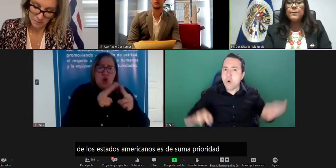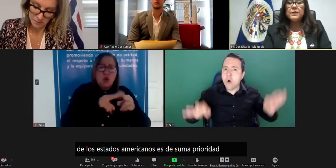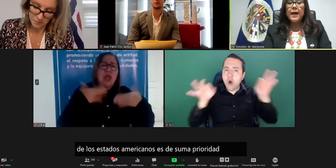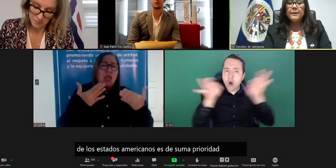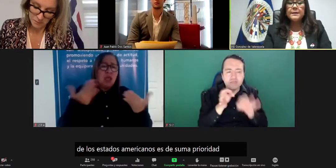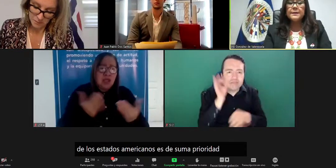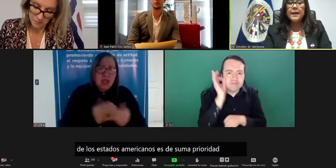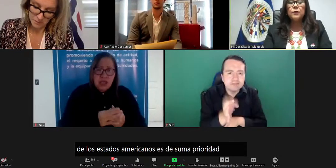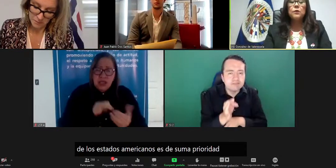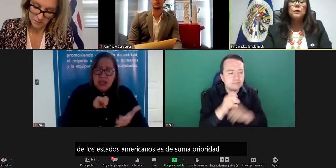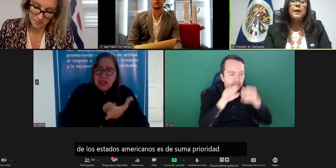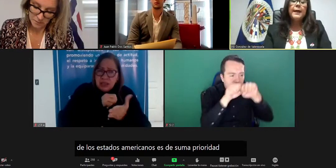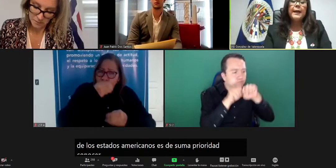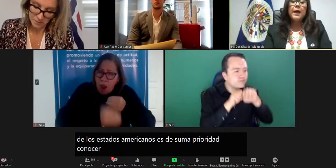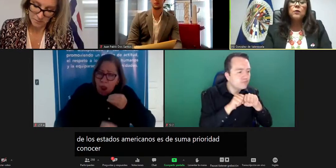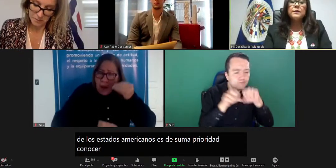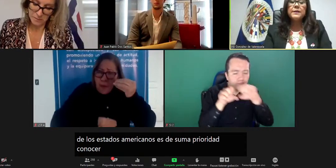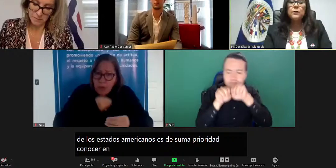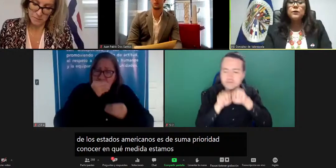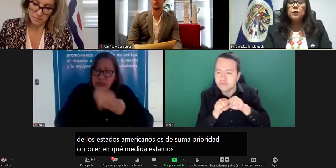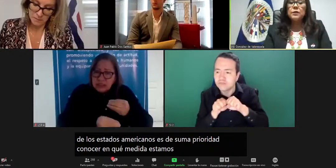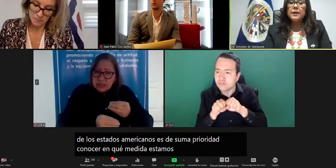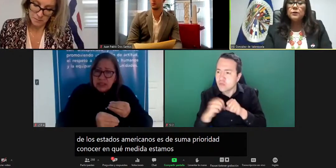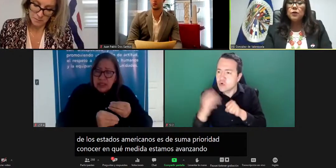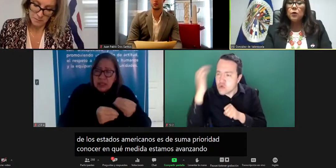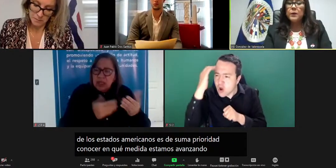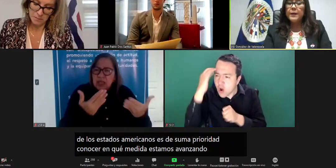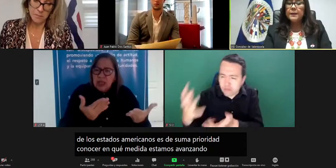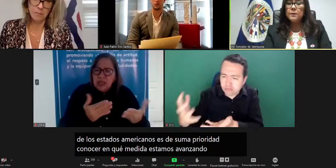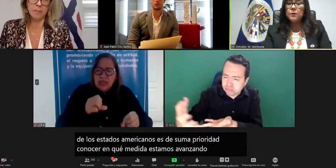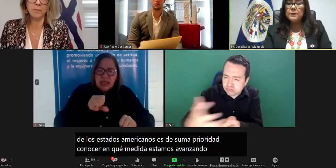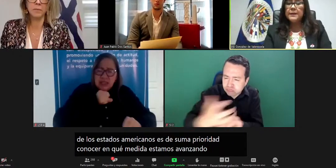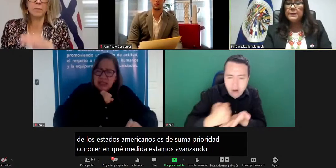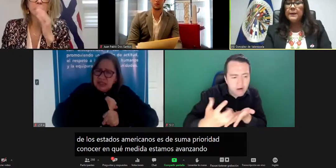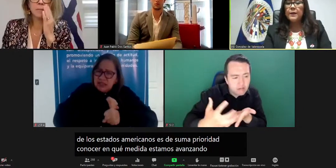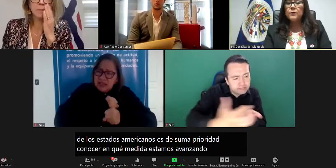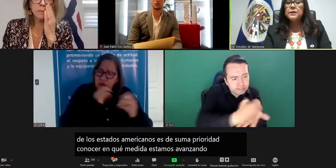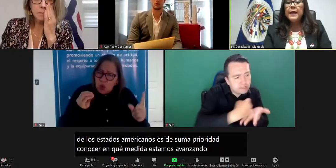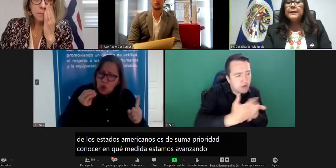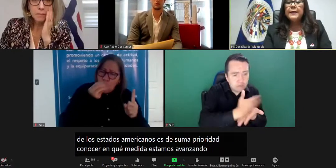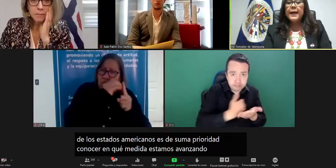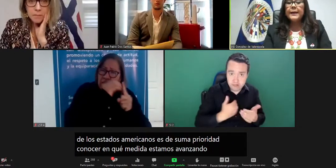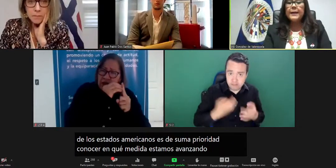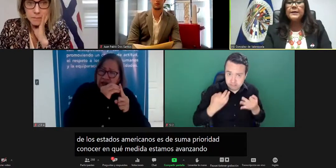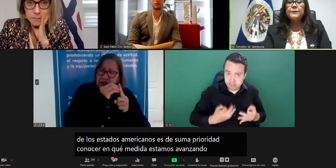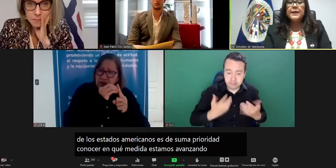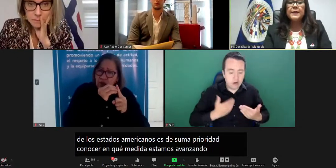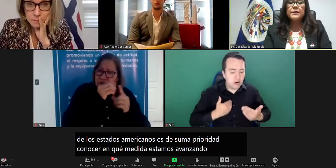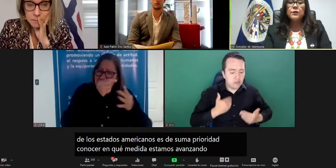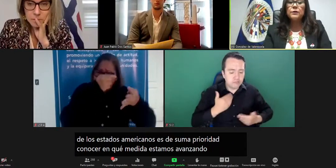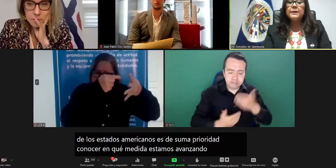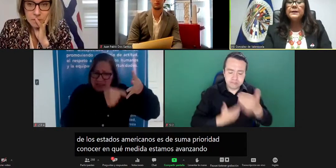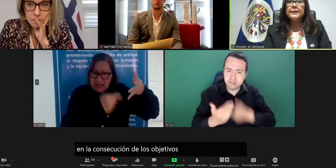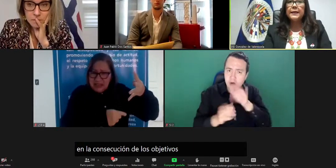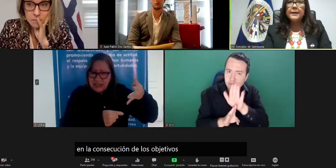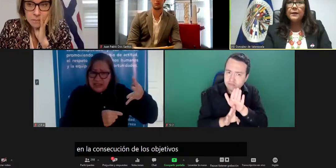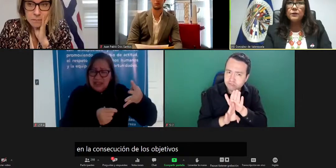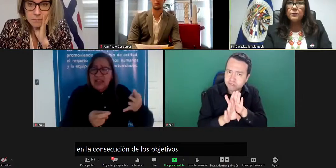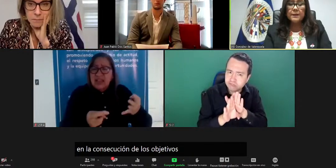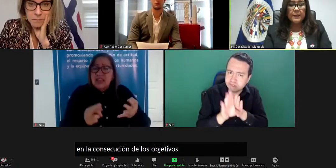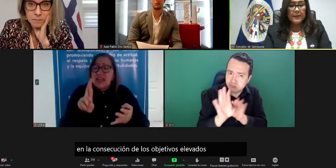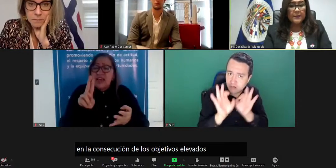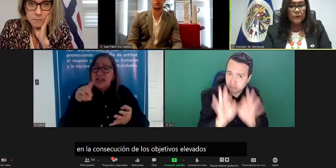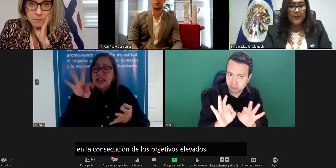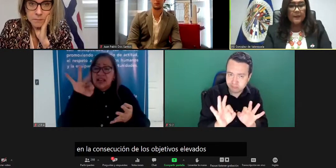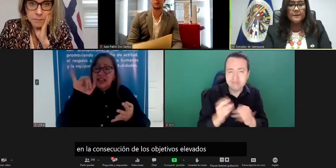is a high priority to know to what measure we are advancing in complying with the objectives coming from